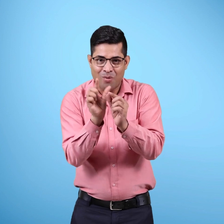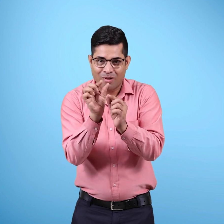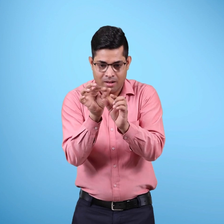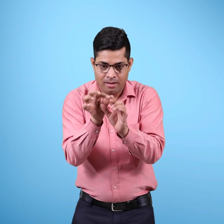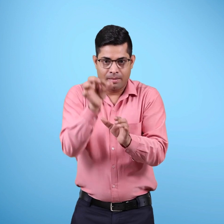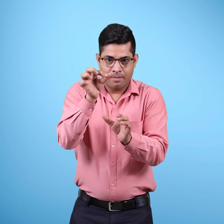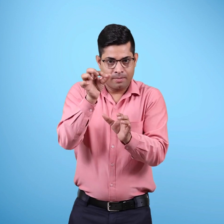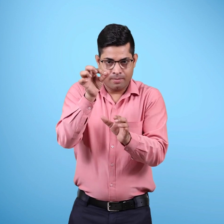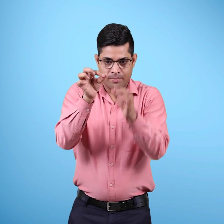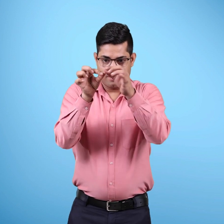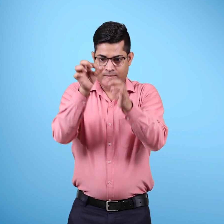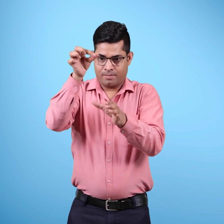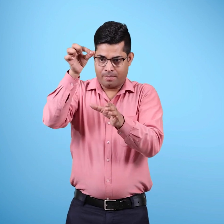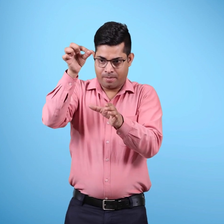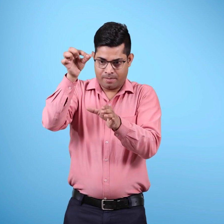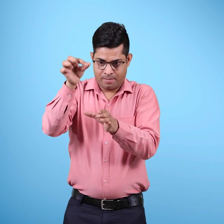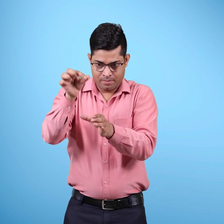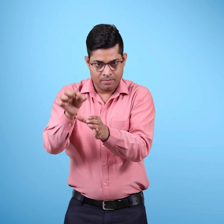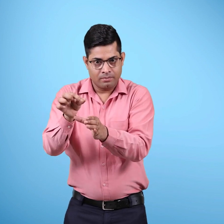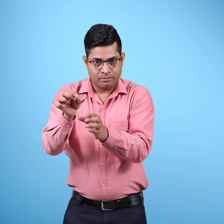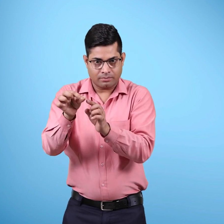Cut the base of the stem and put it in the glass